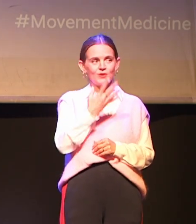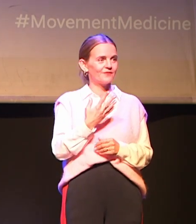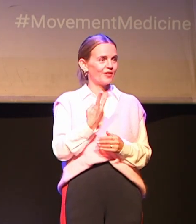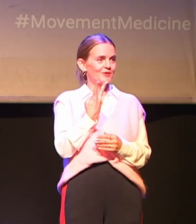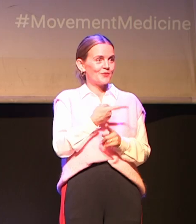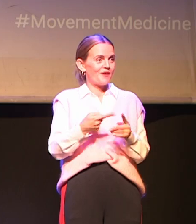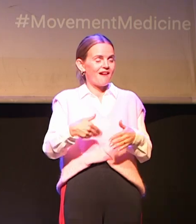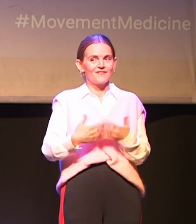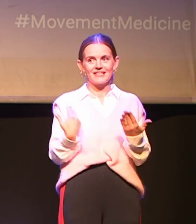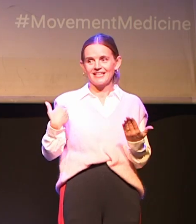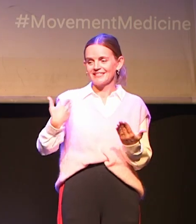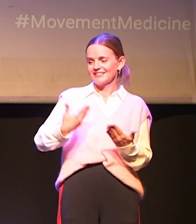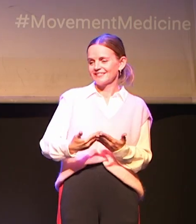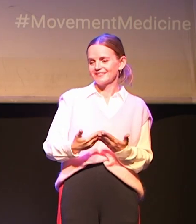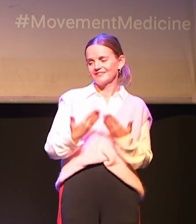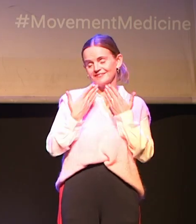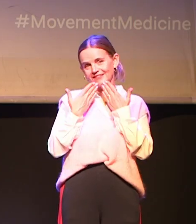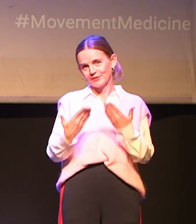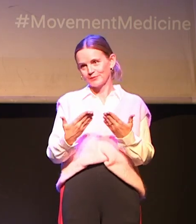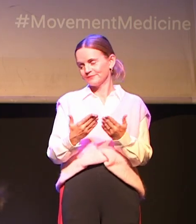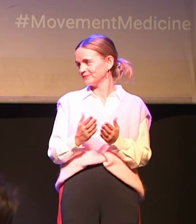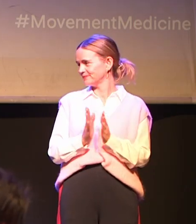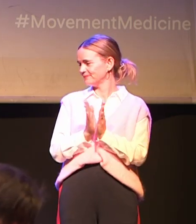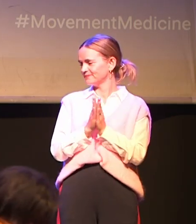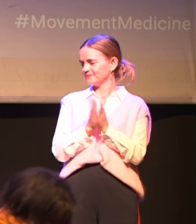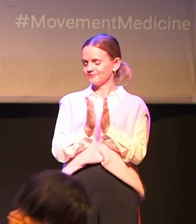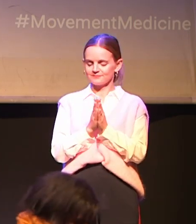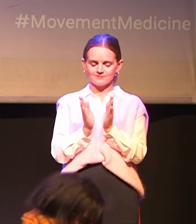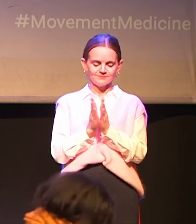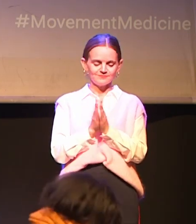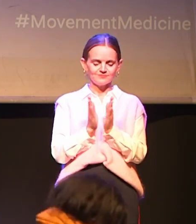days in London. Thank you. Thank you for this.